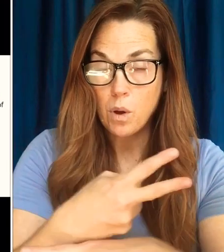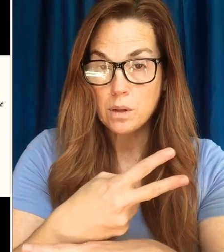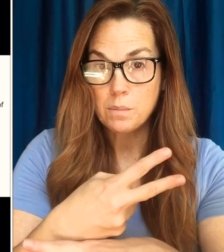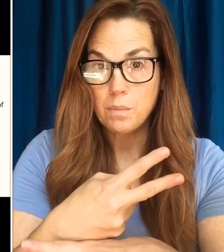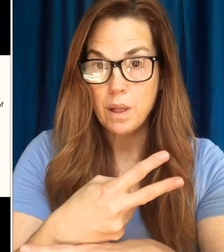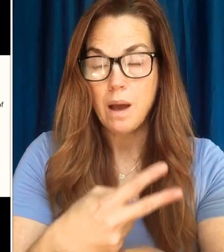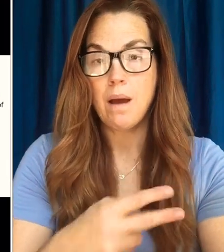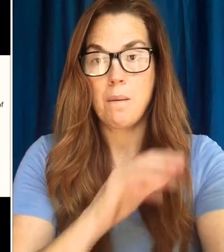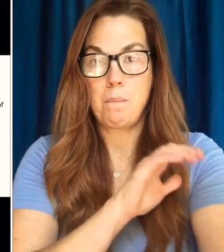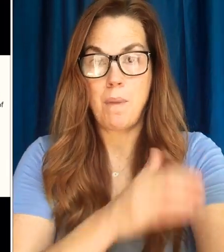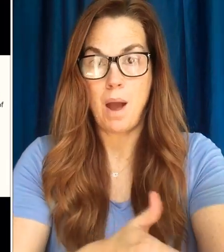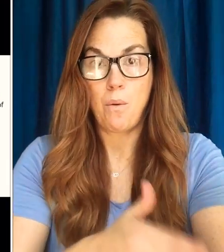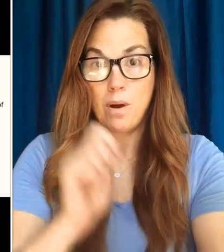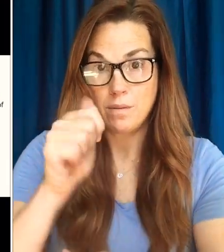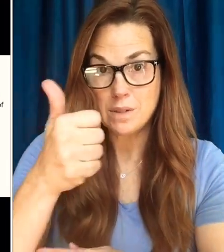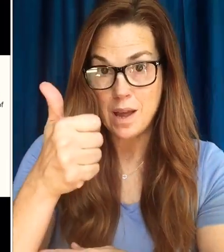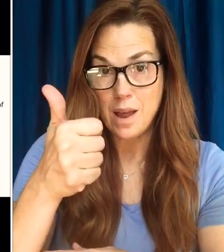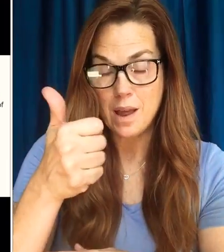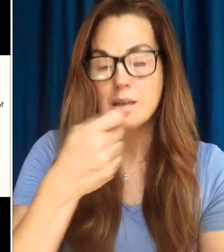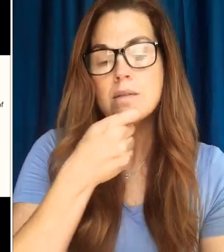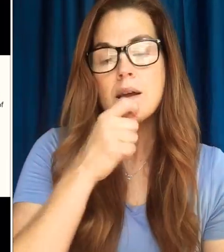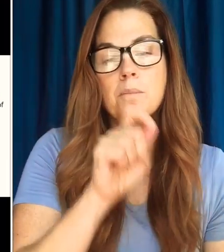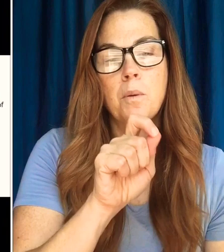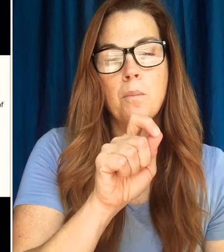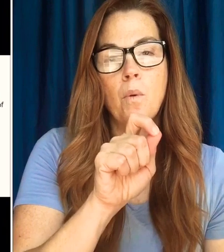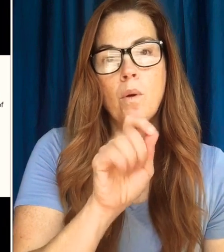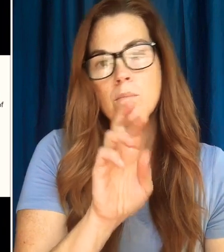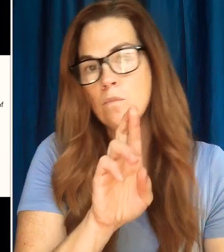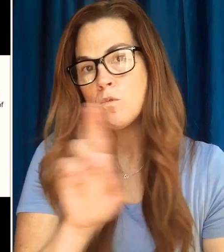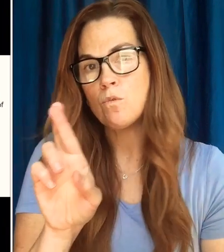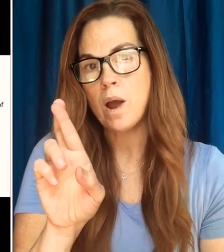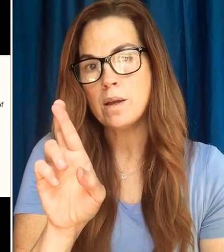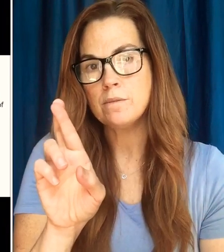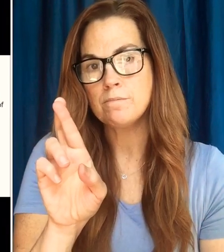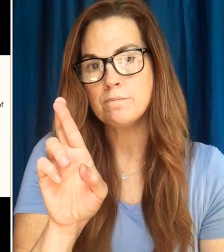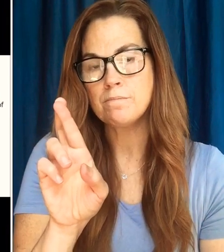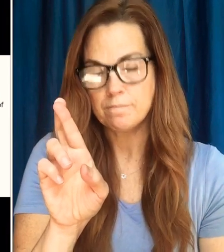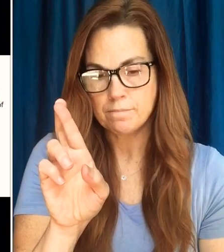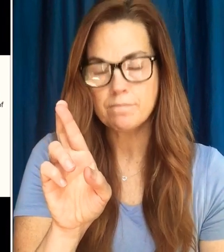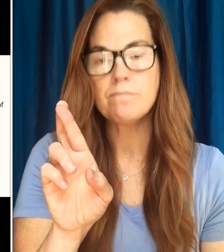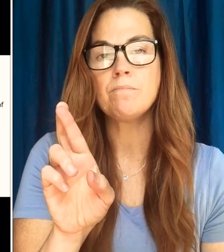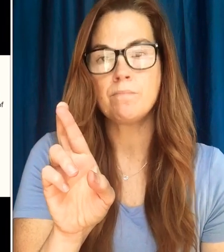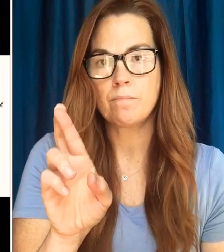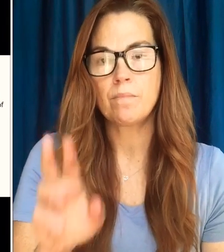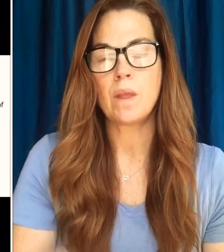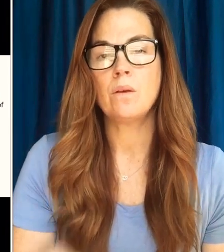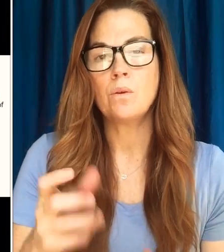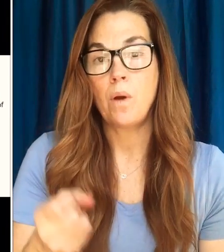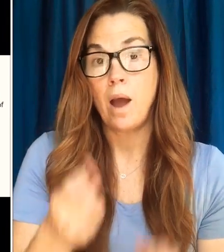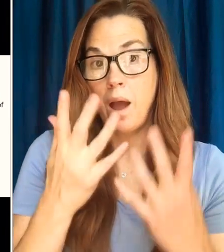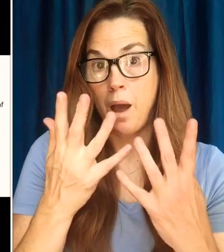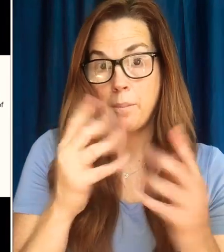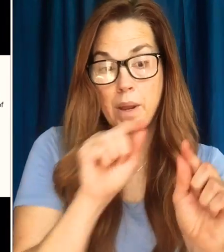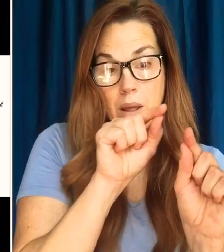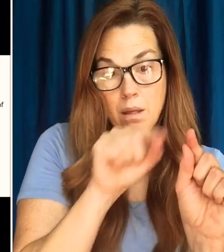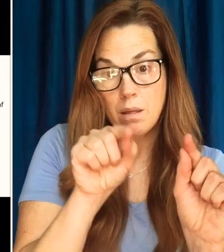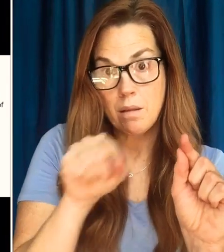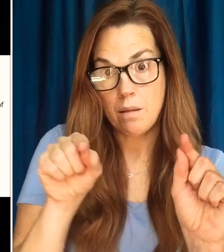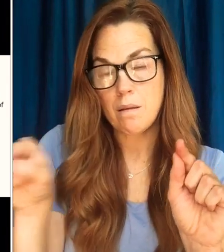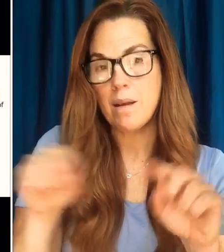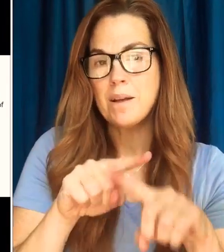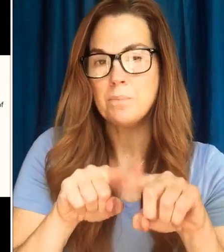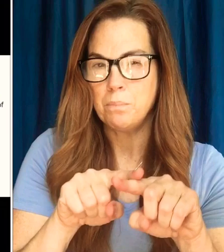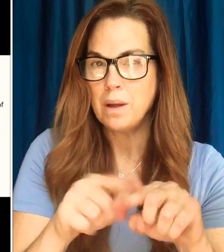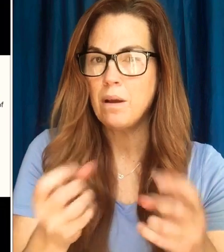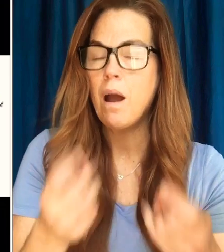the decimal point moves to the right, the same number of places as however many zeros